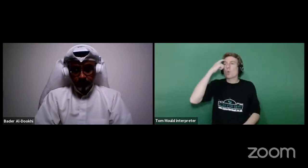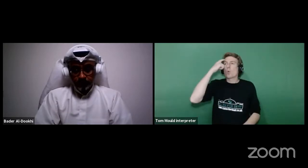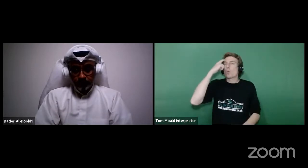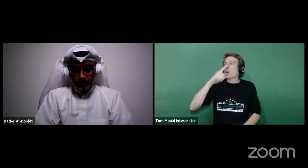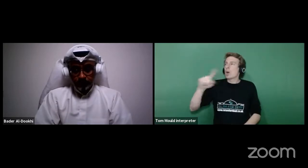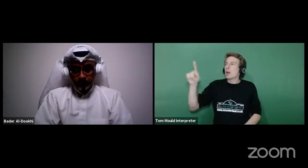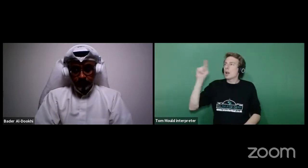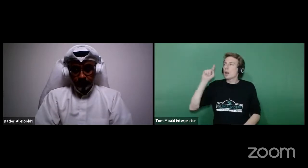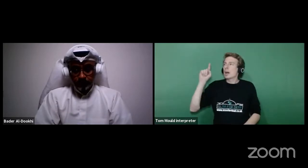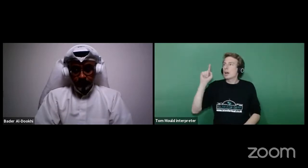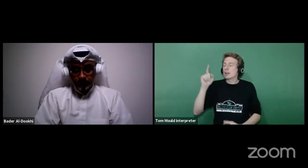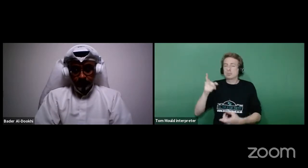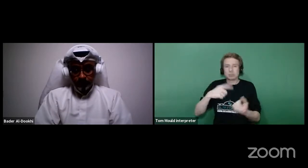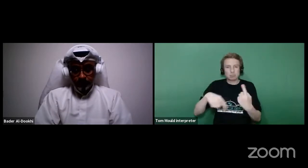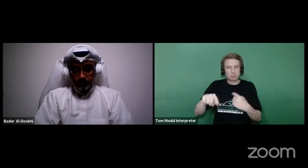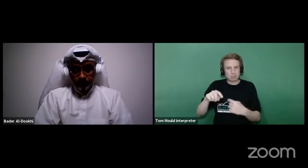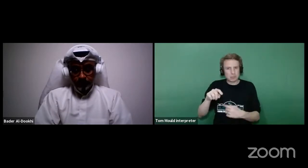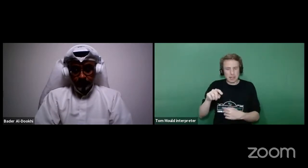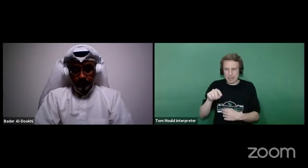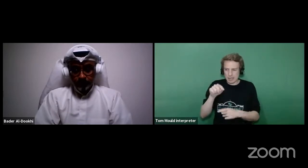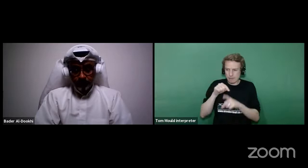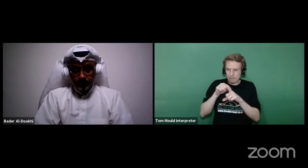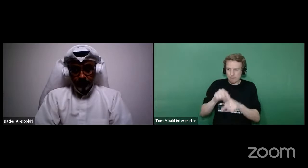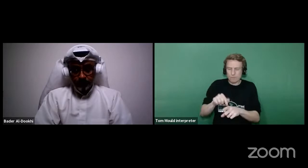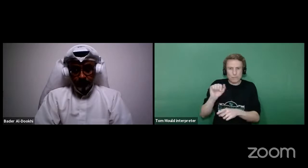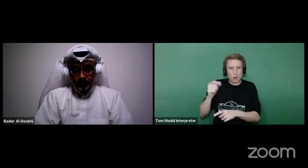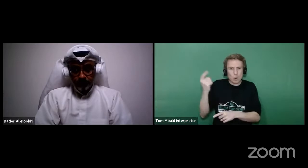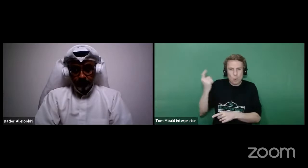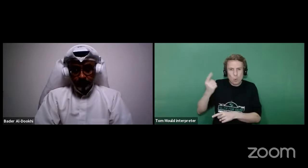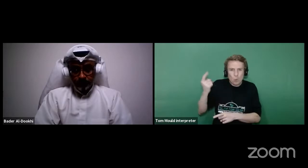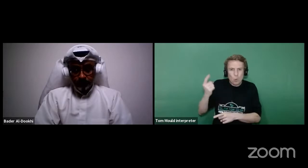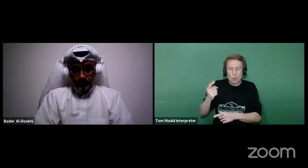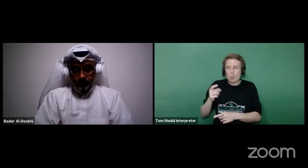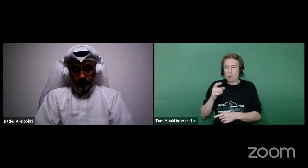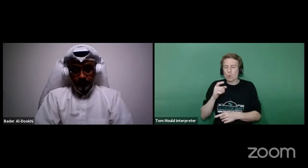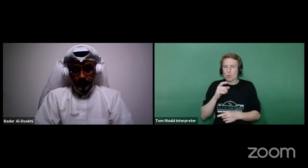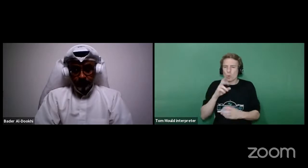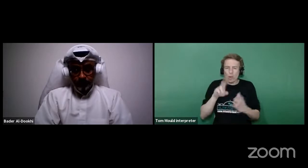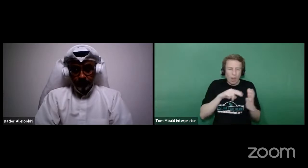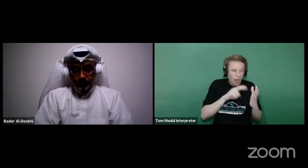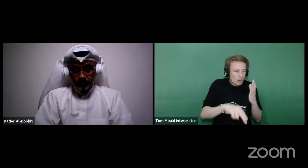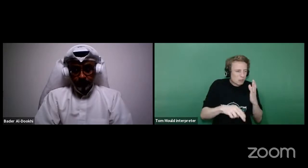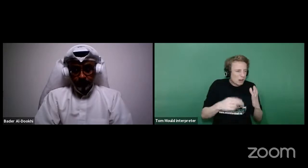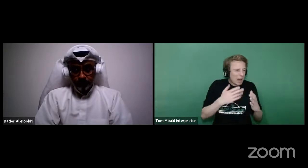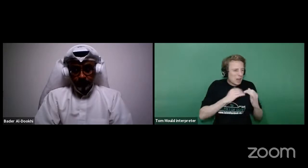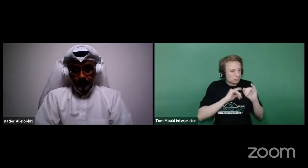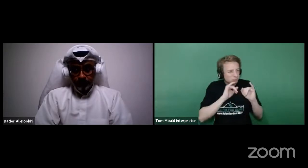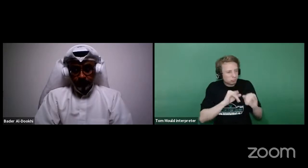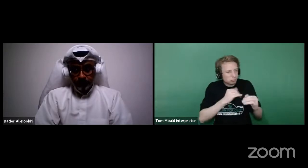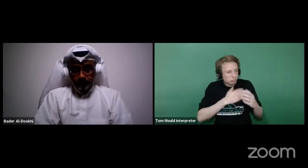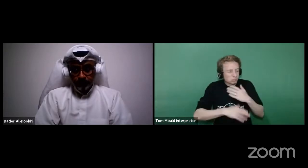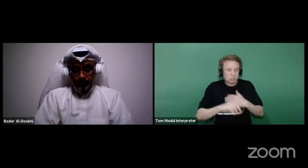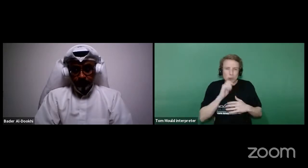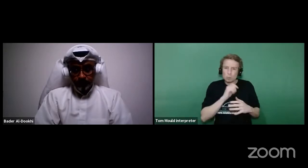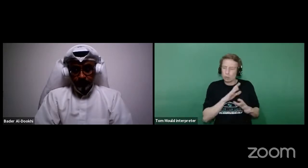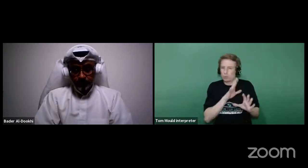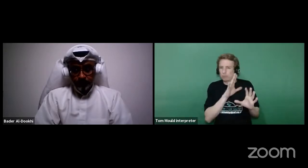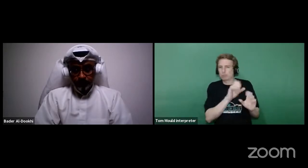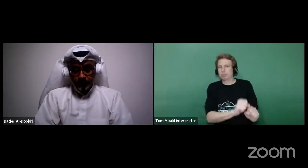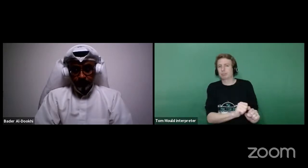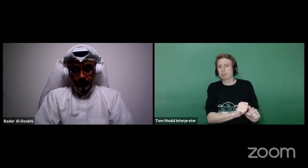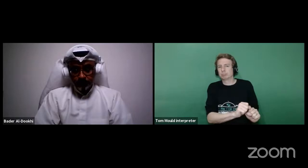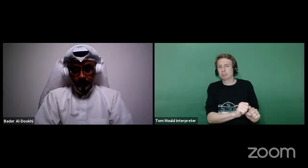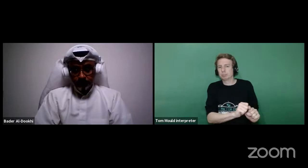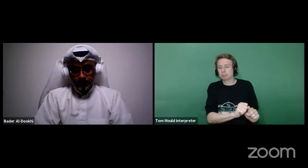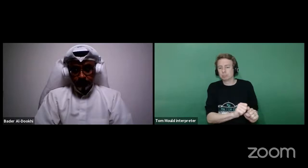them to do the things that He ordered and stay off from those things that He prohibited. If this were the case,